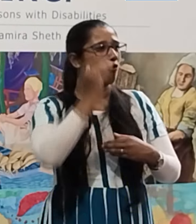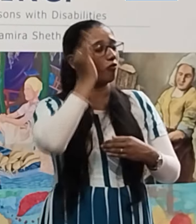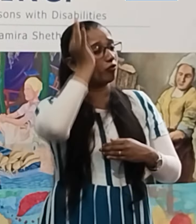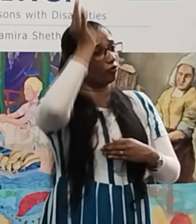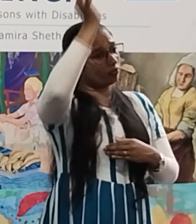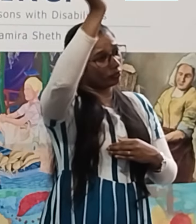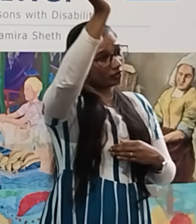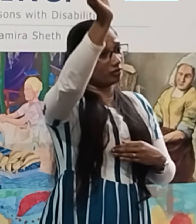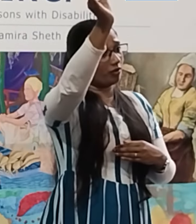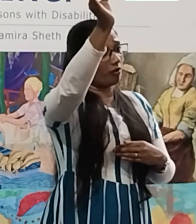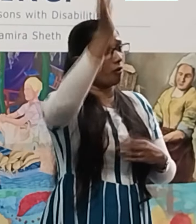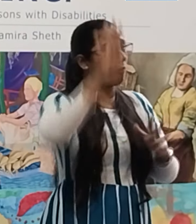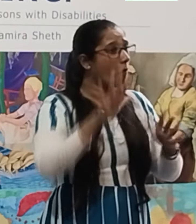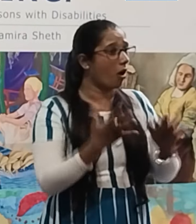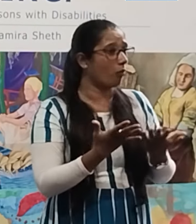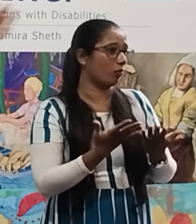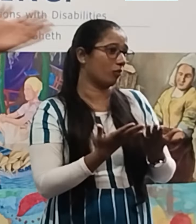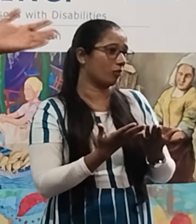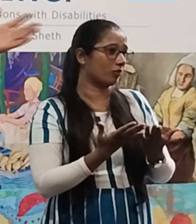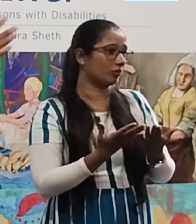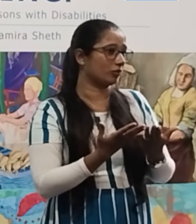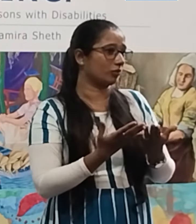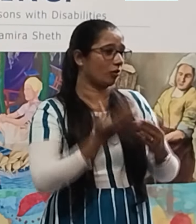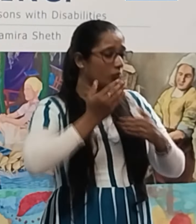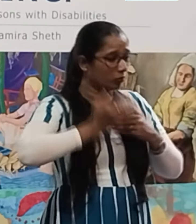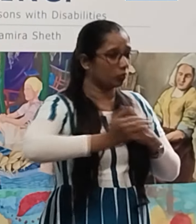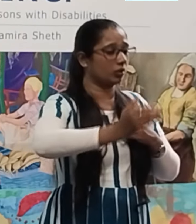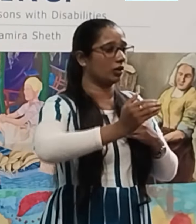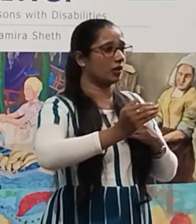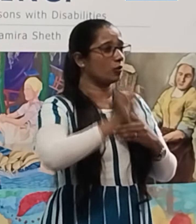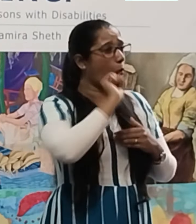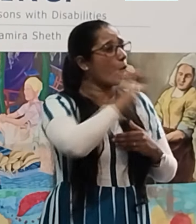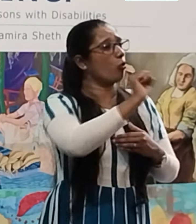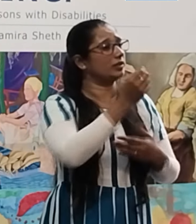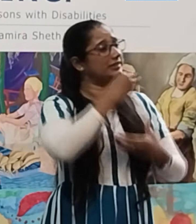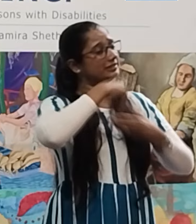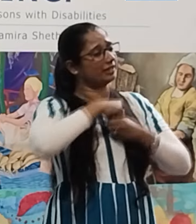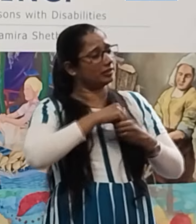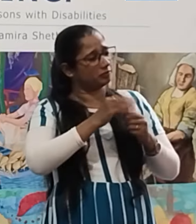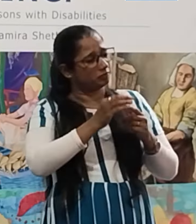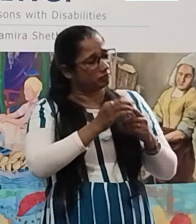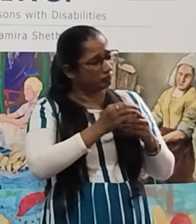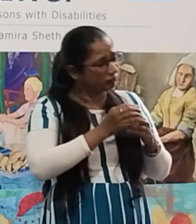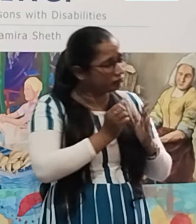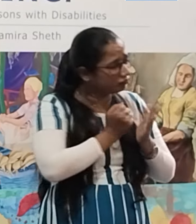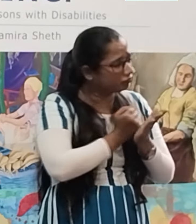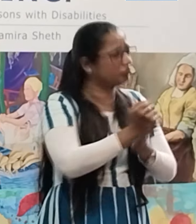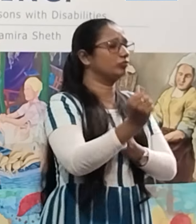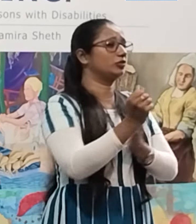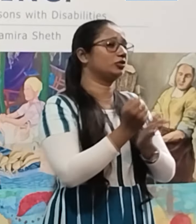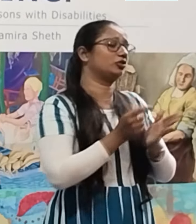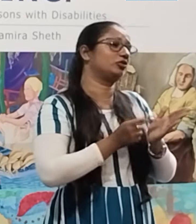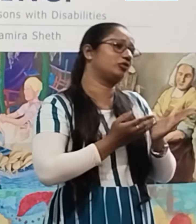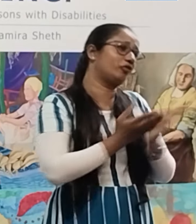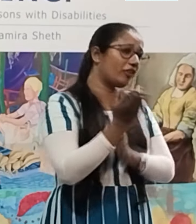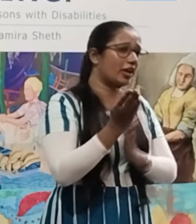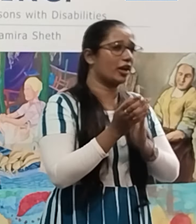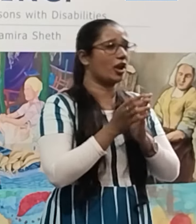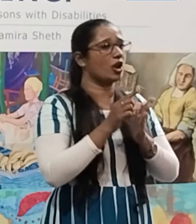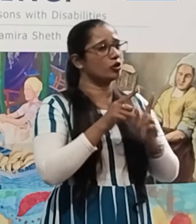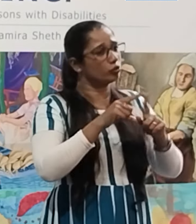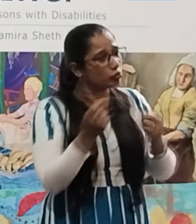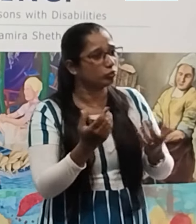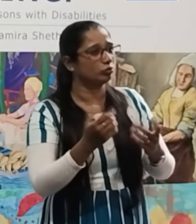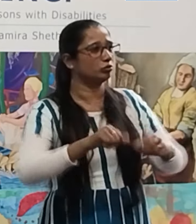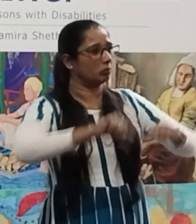there, what extent you can go, everybody will realize the strength and the potential and the